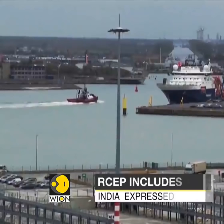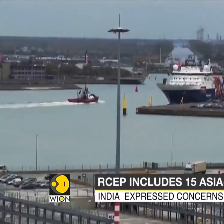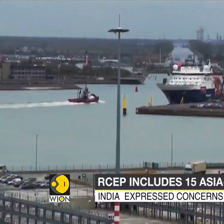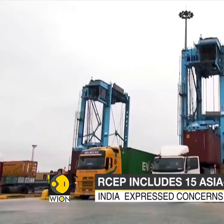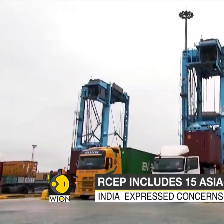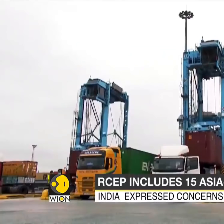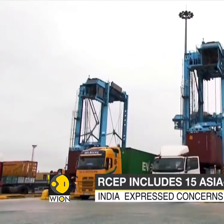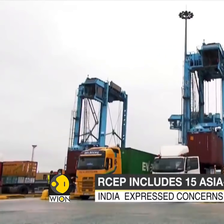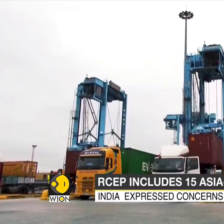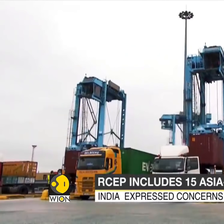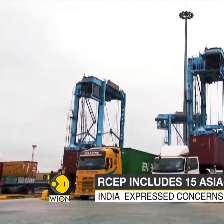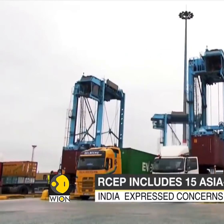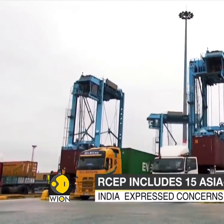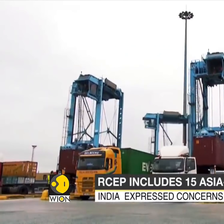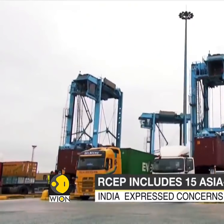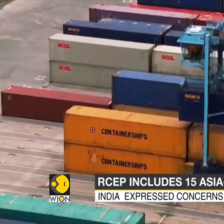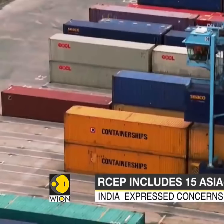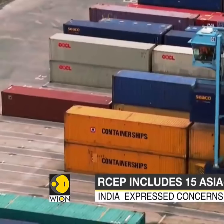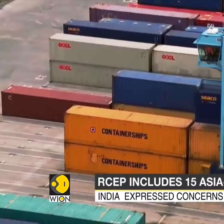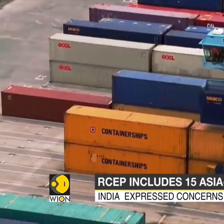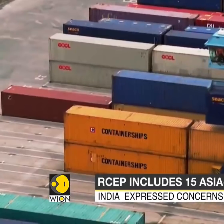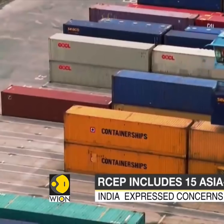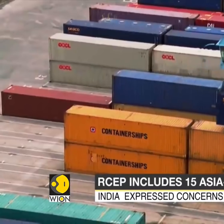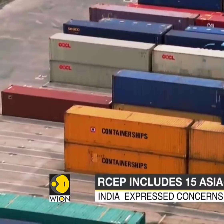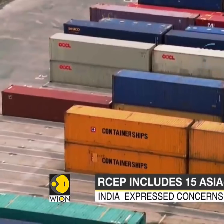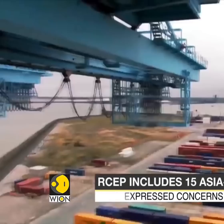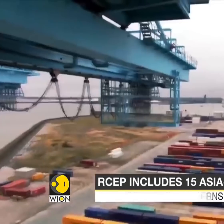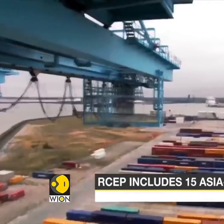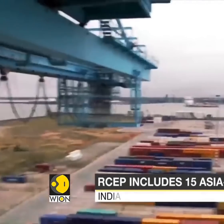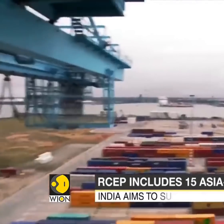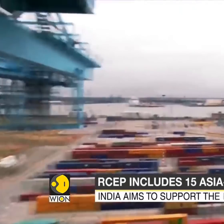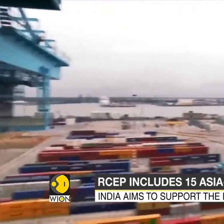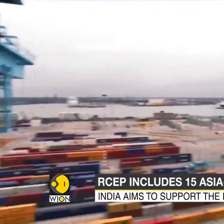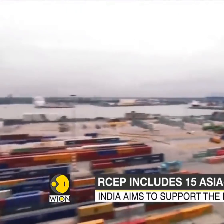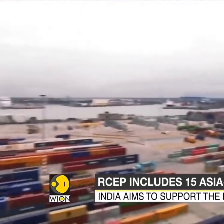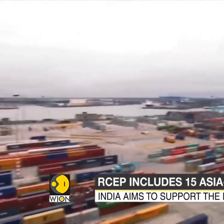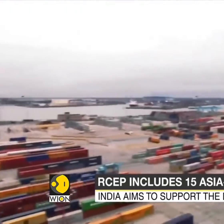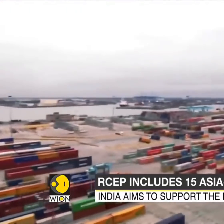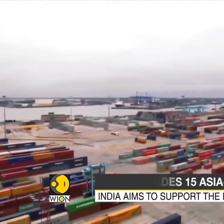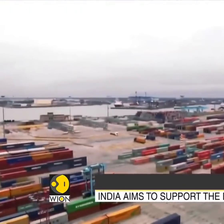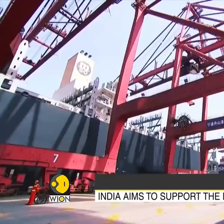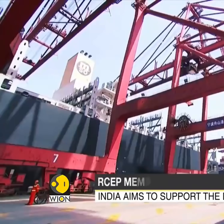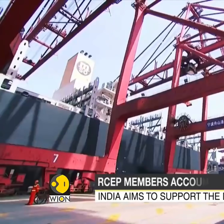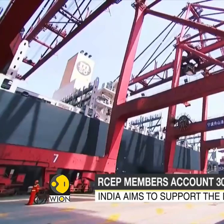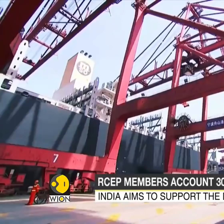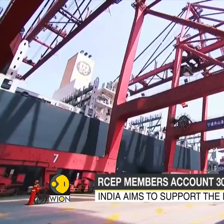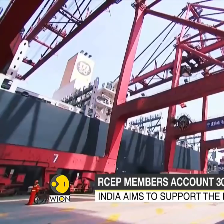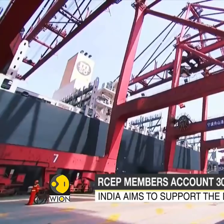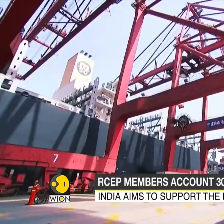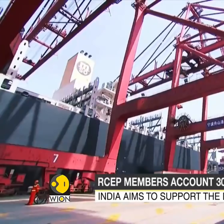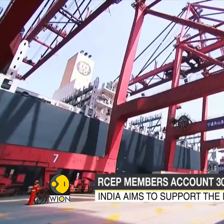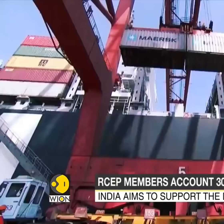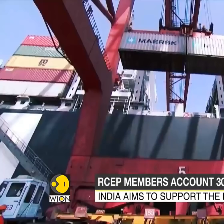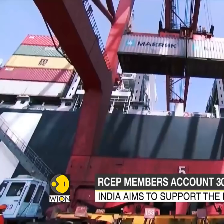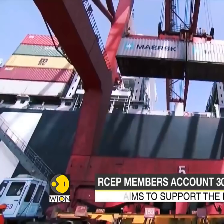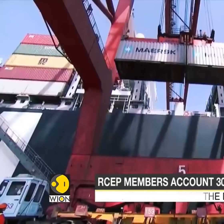to the establishment of the world's largest trading bloc and is seen as a new center of gravity for global trade.